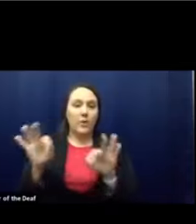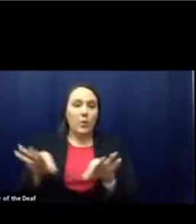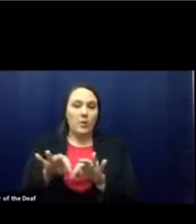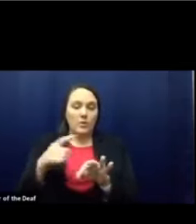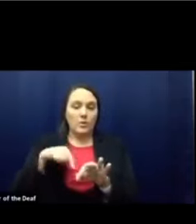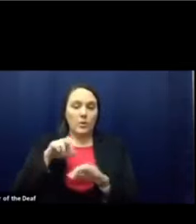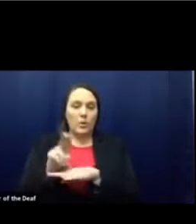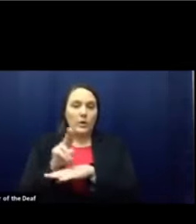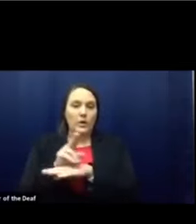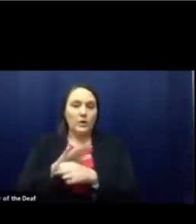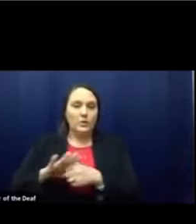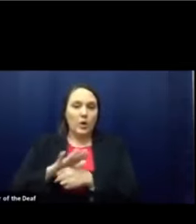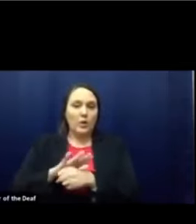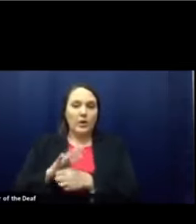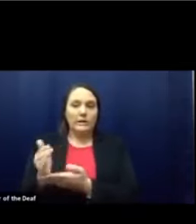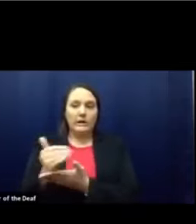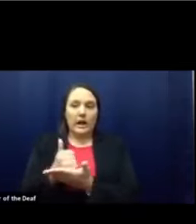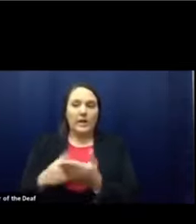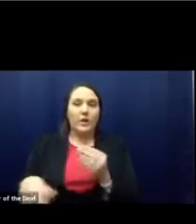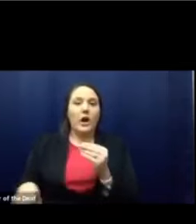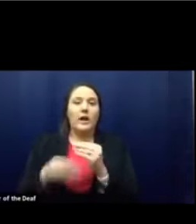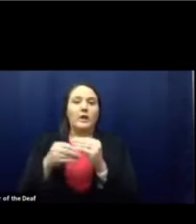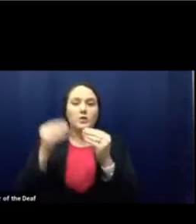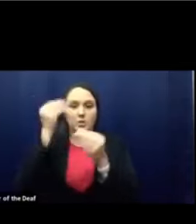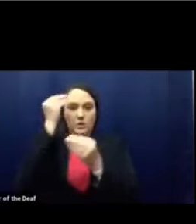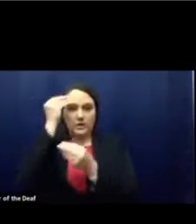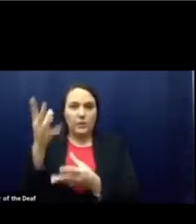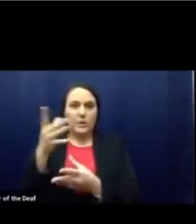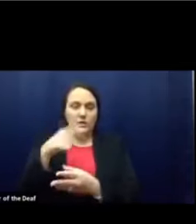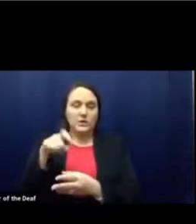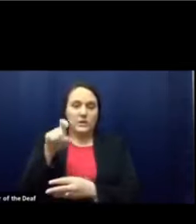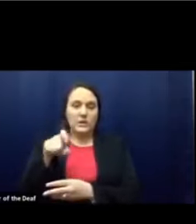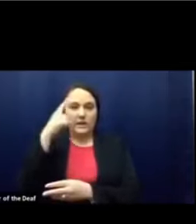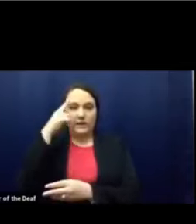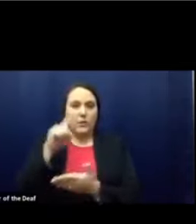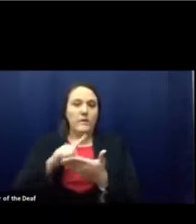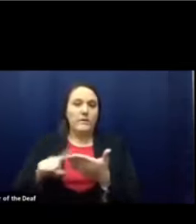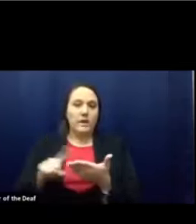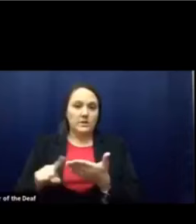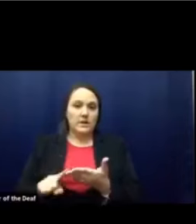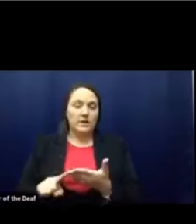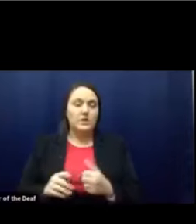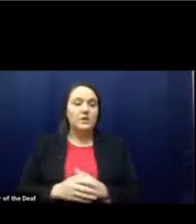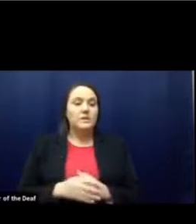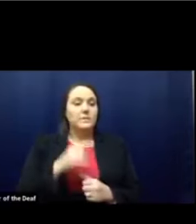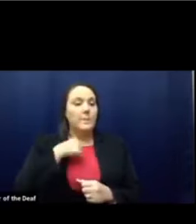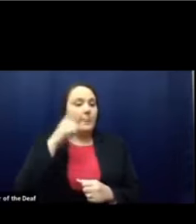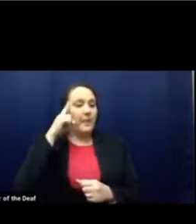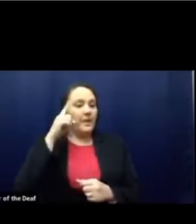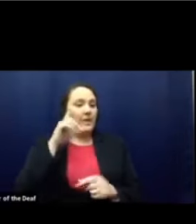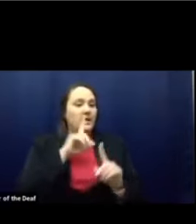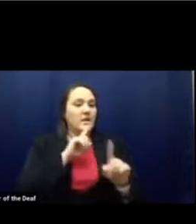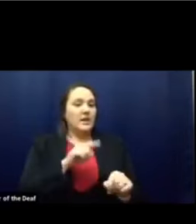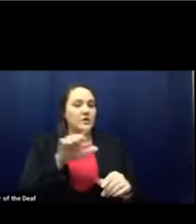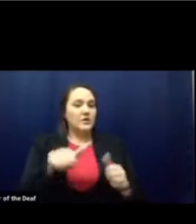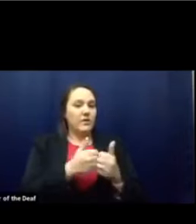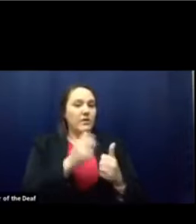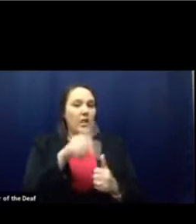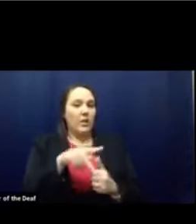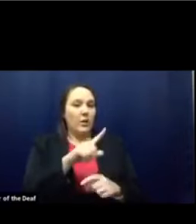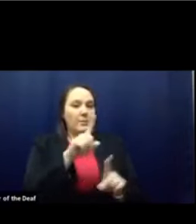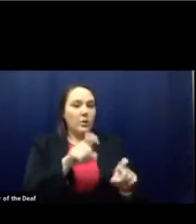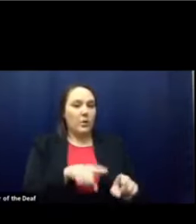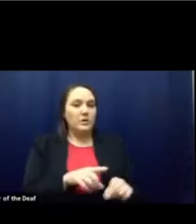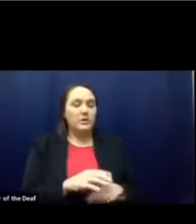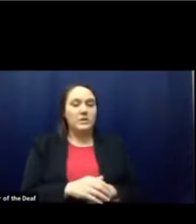to gather extra information that we need for our local investigations. And Paul, I believe that answers your follow-up question. They're doing the same for